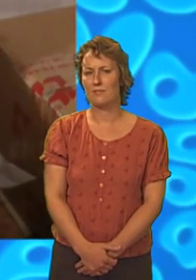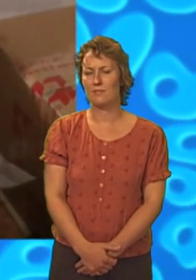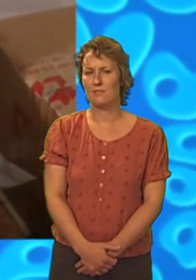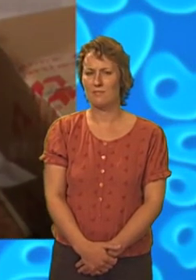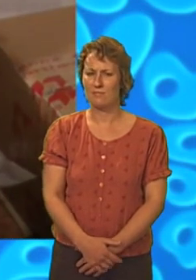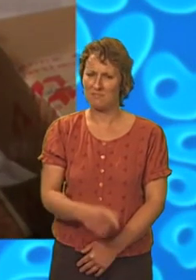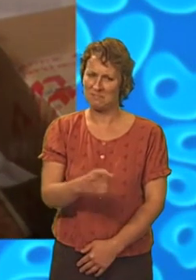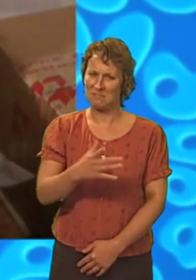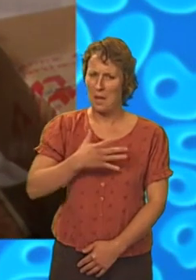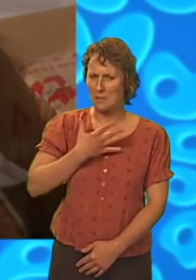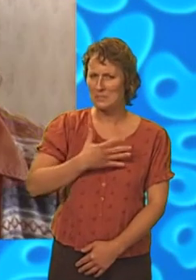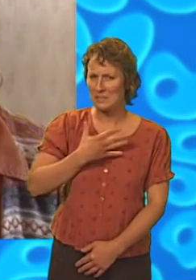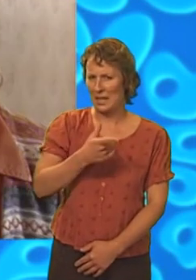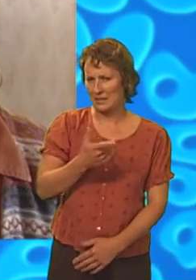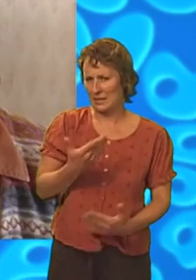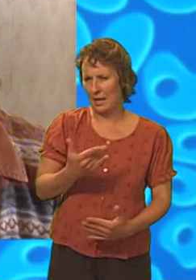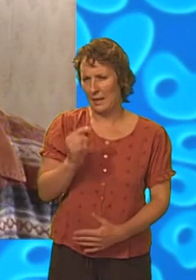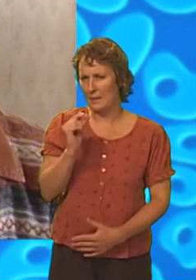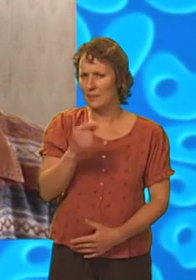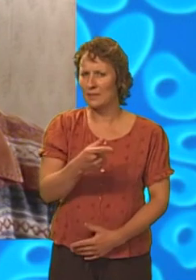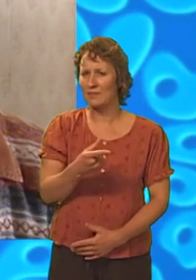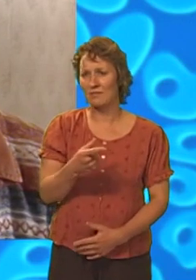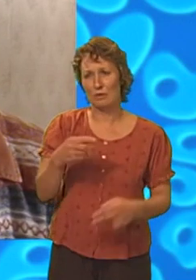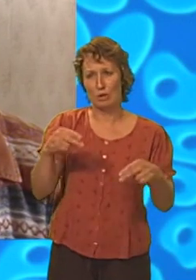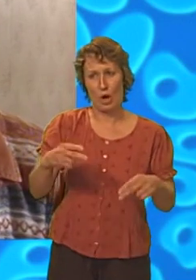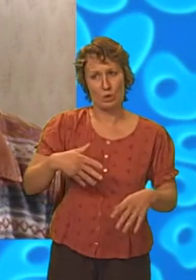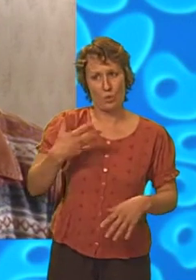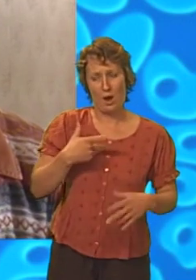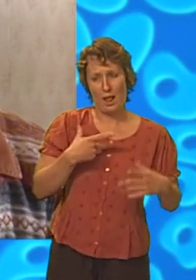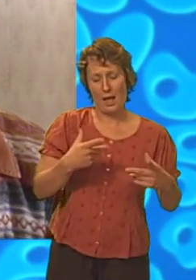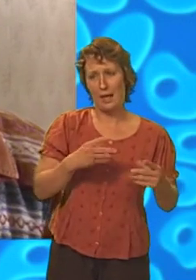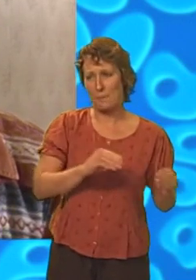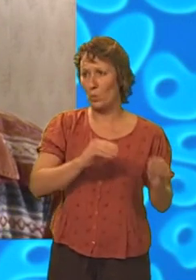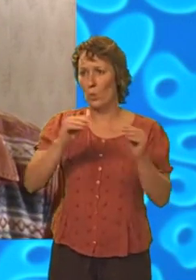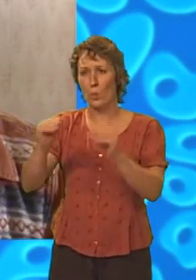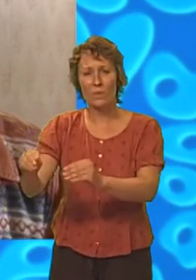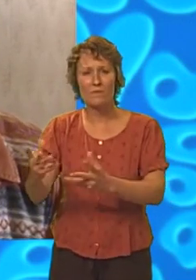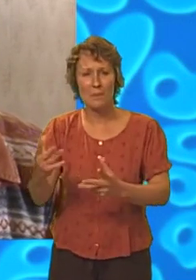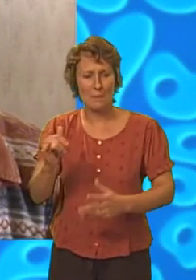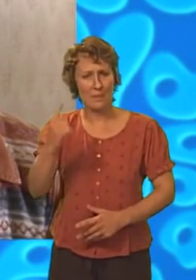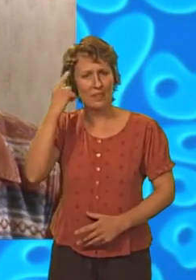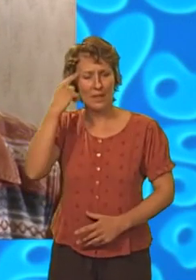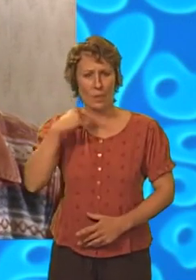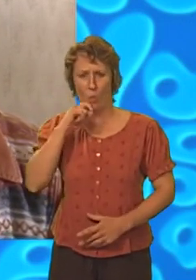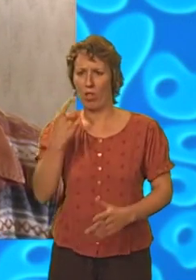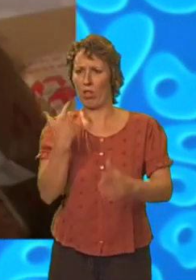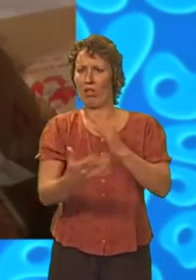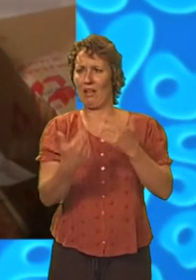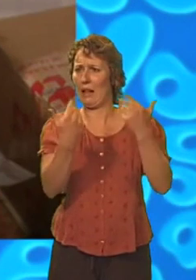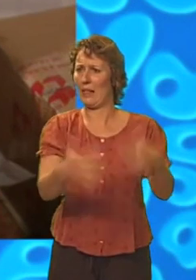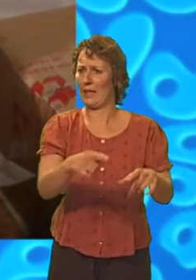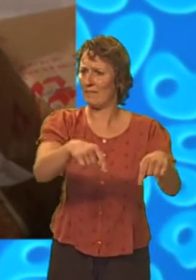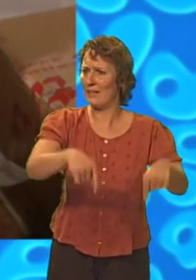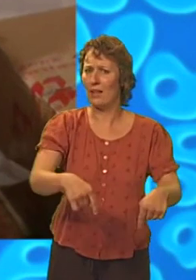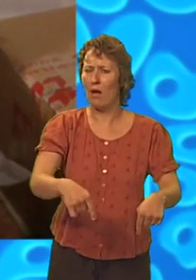She's a bit upset today. Dogs don't like moving house. Perhaps she thinks I'm going to leave her behind.